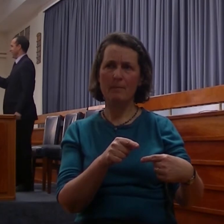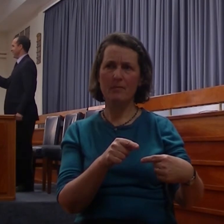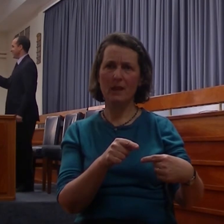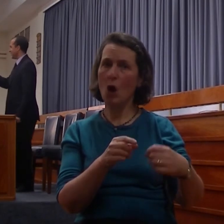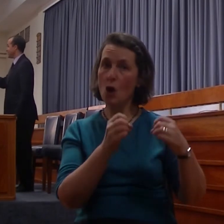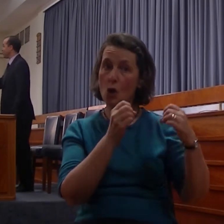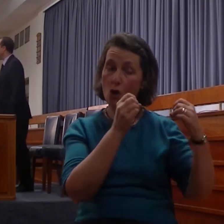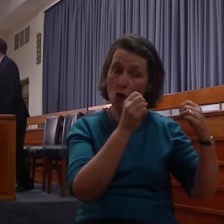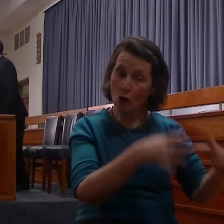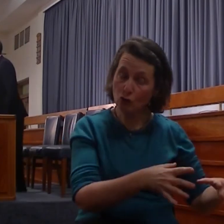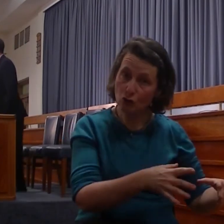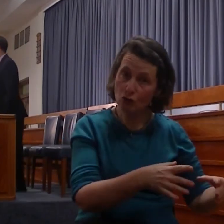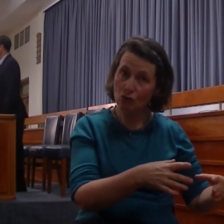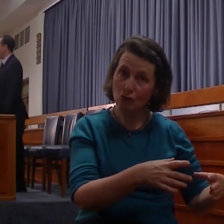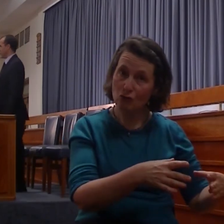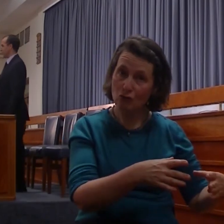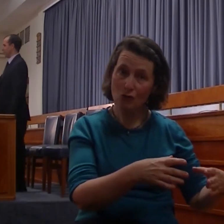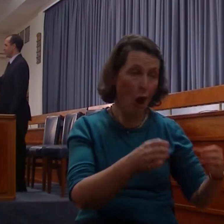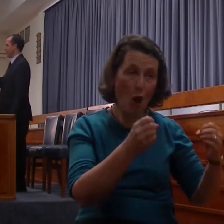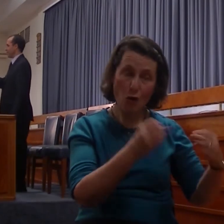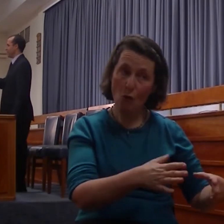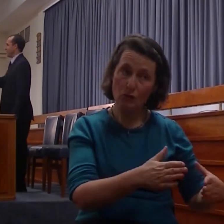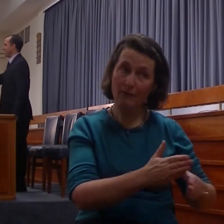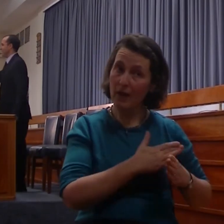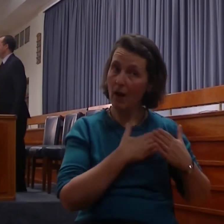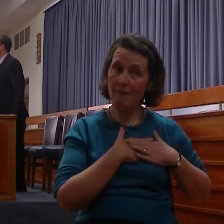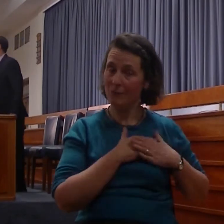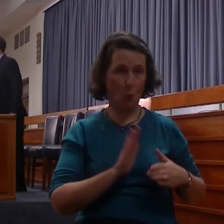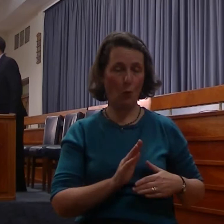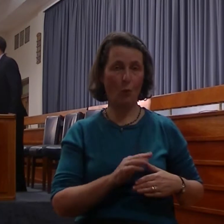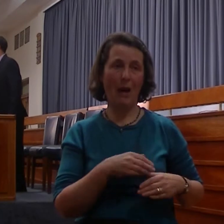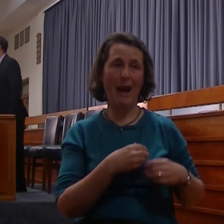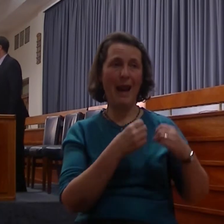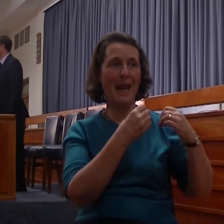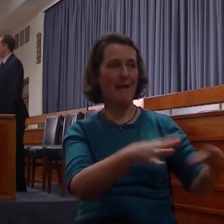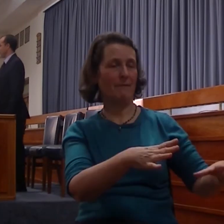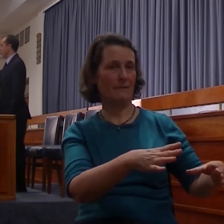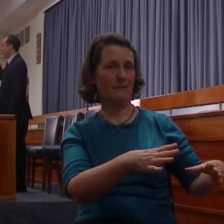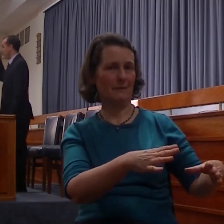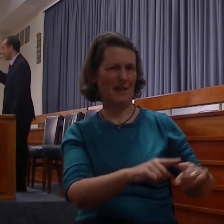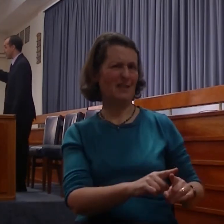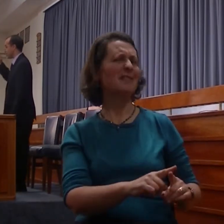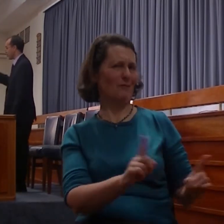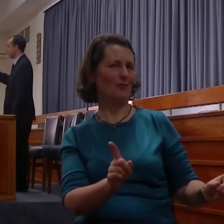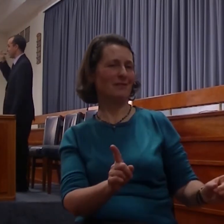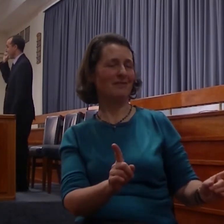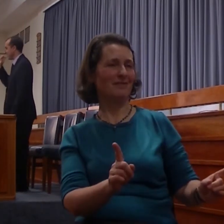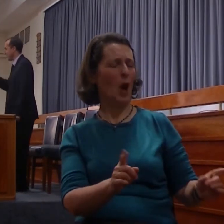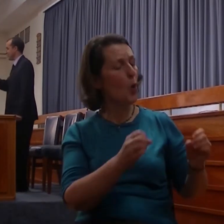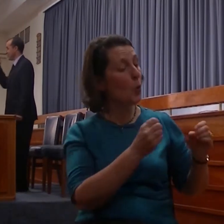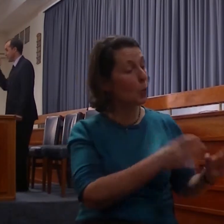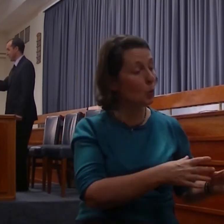somewhat against thee, because thou hast lost. No, they didn't lose their